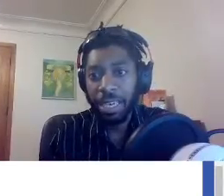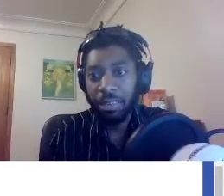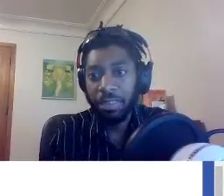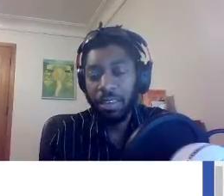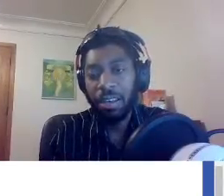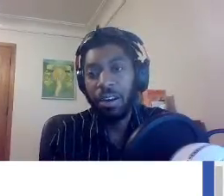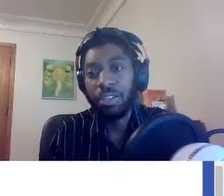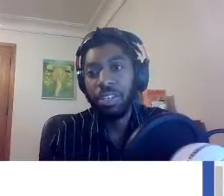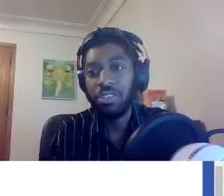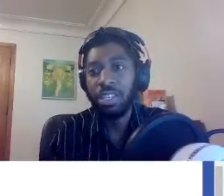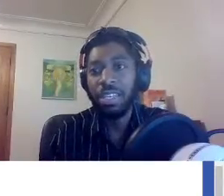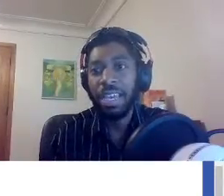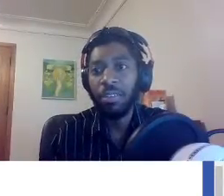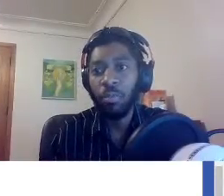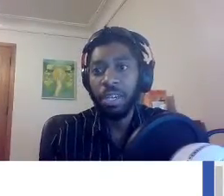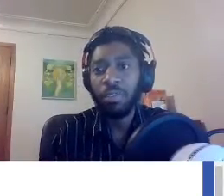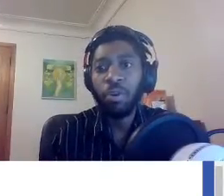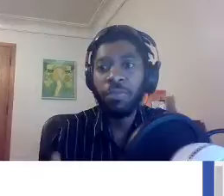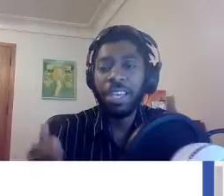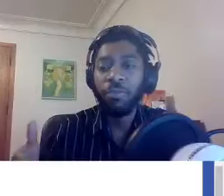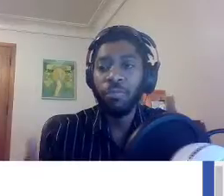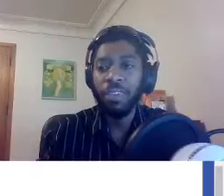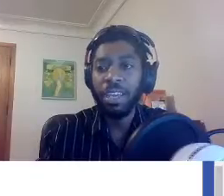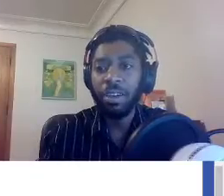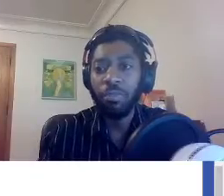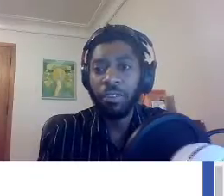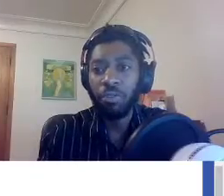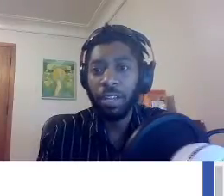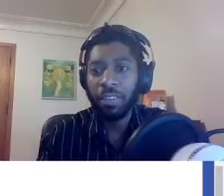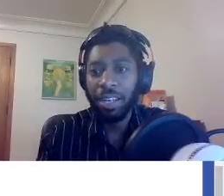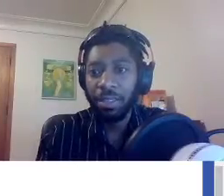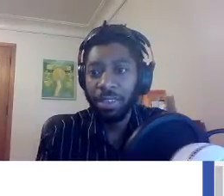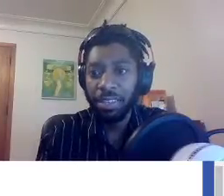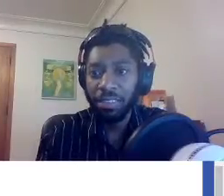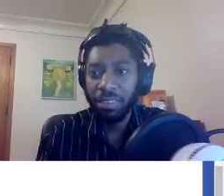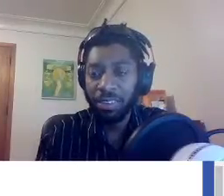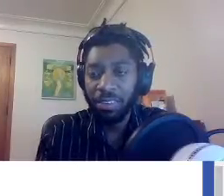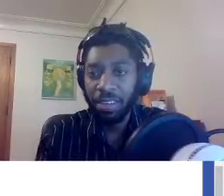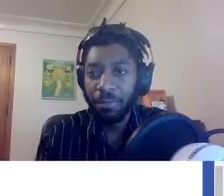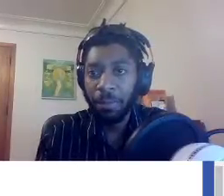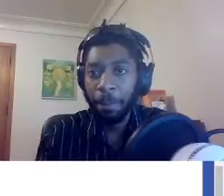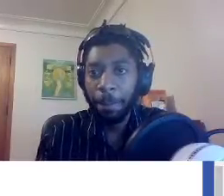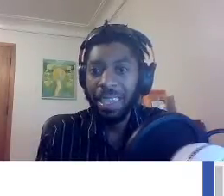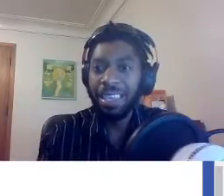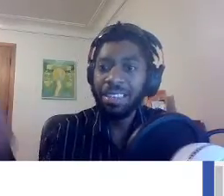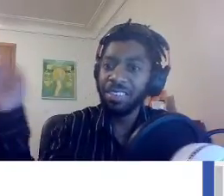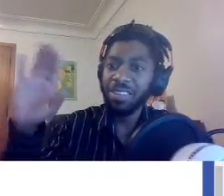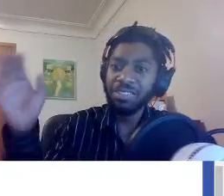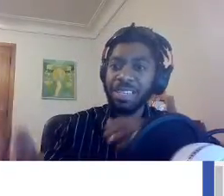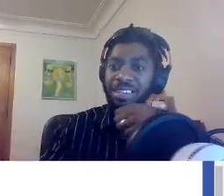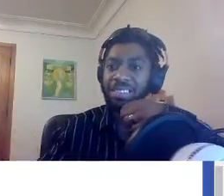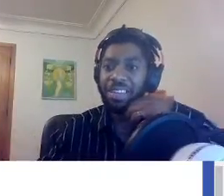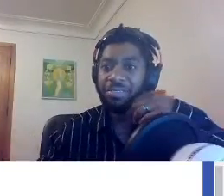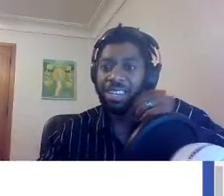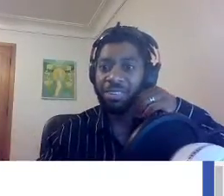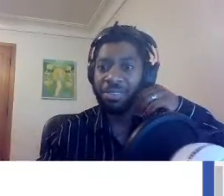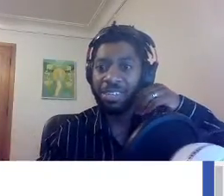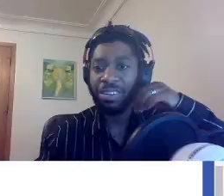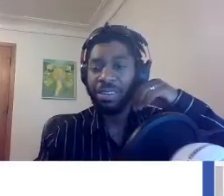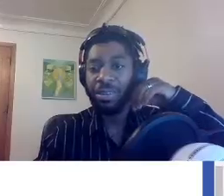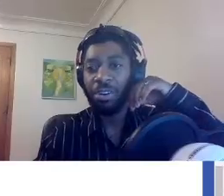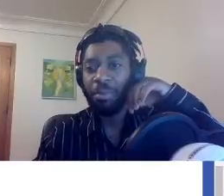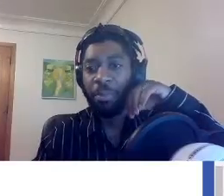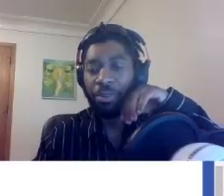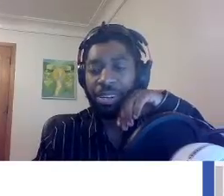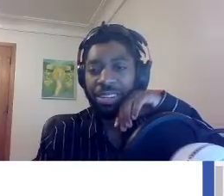BDB, yes, all you can eat at the Wynn. It's more of like a restaurant style thing, so it's good stuff. Hey Lisa, glad you made it to the live chat over